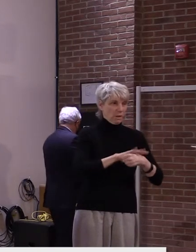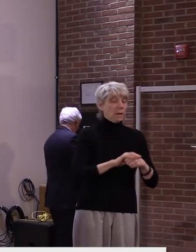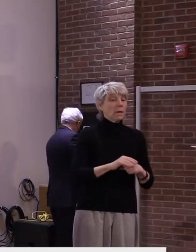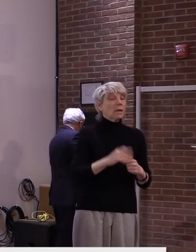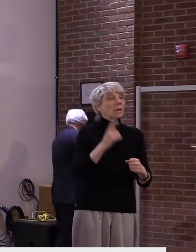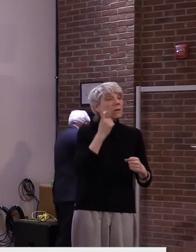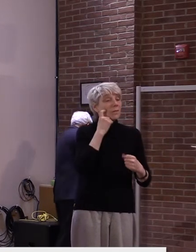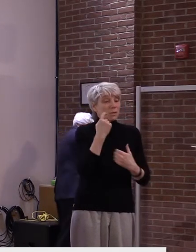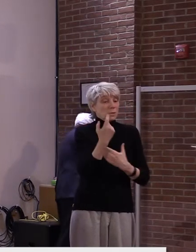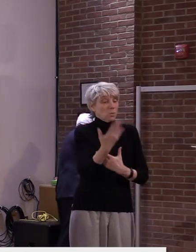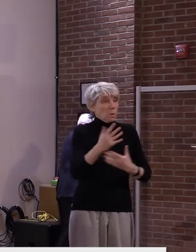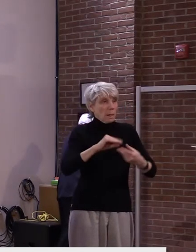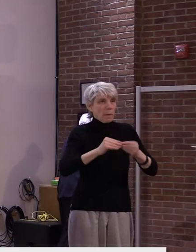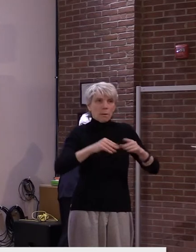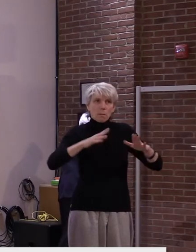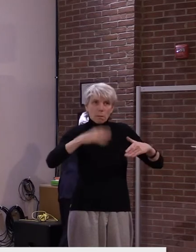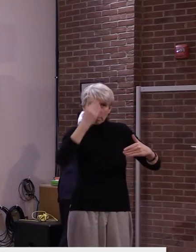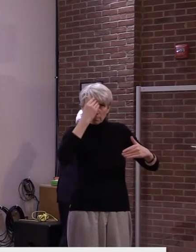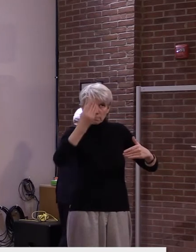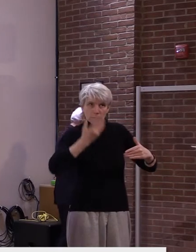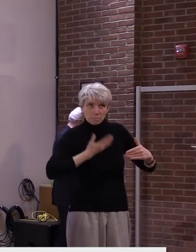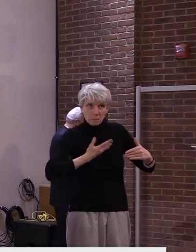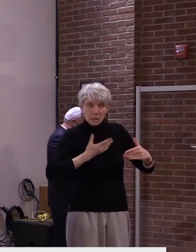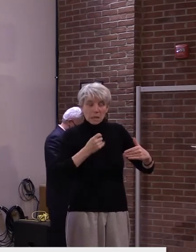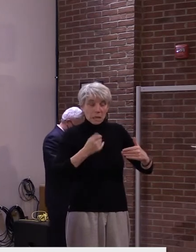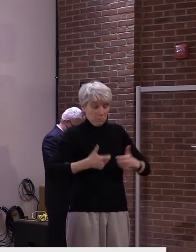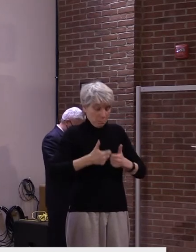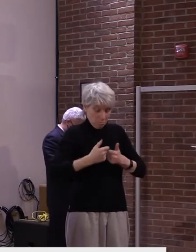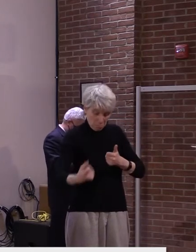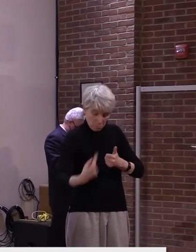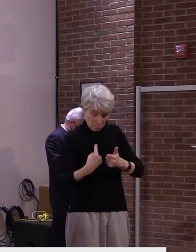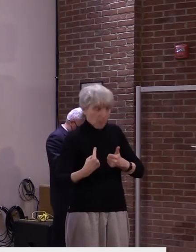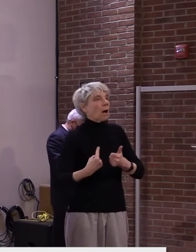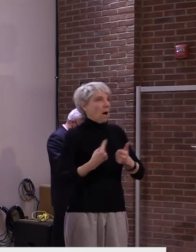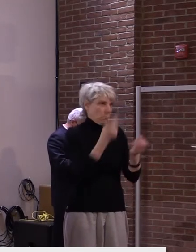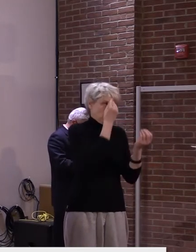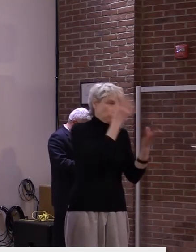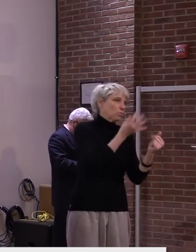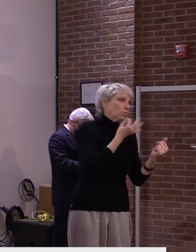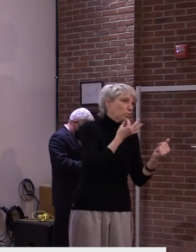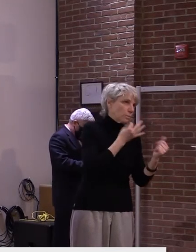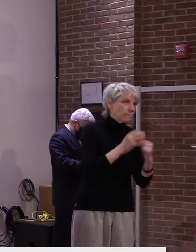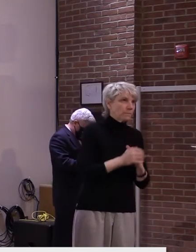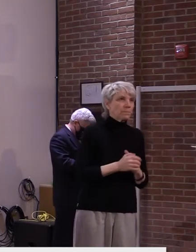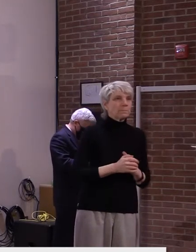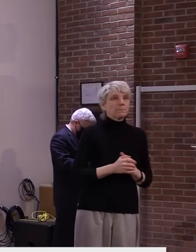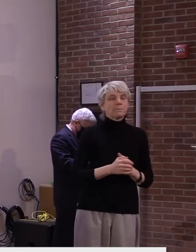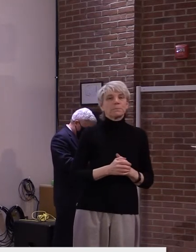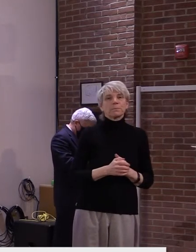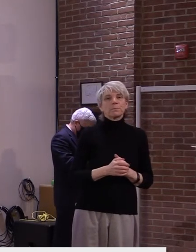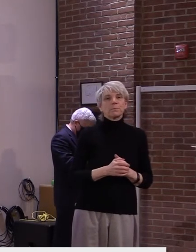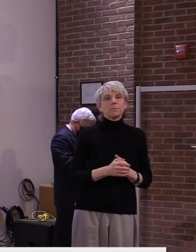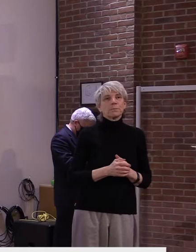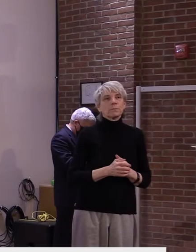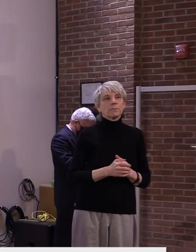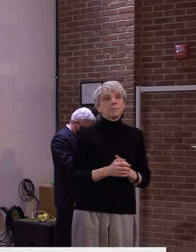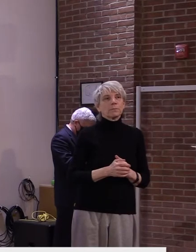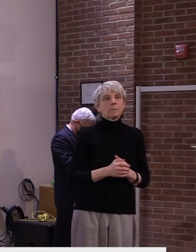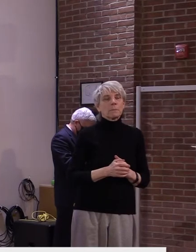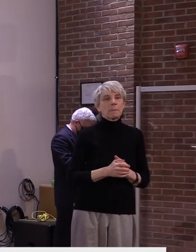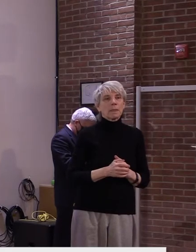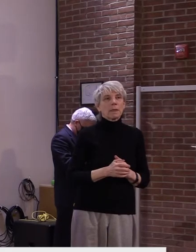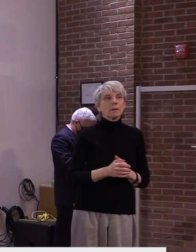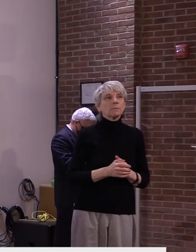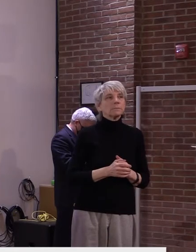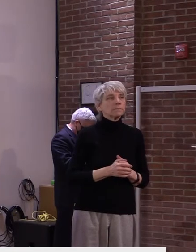morning, and if I get them during the conference, I'll report them out. We continue to very